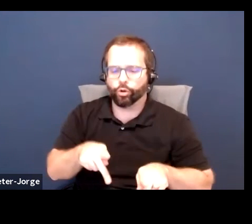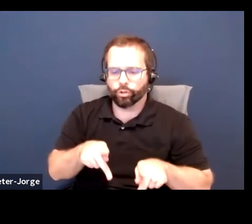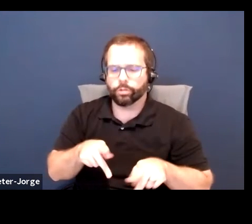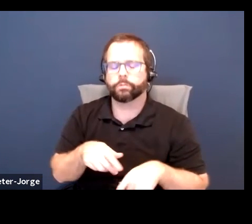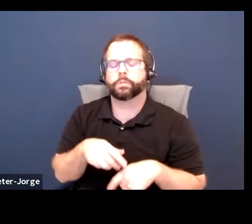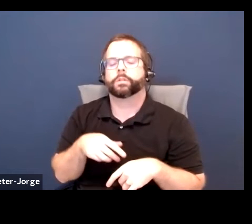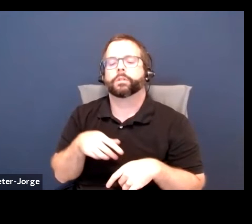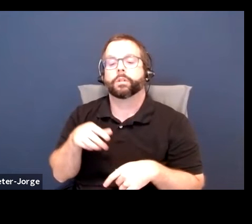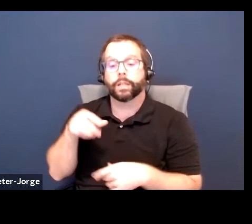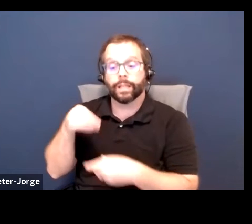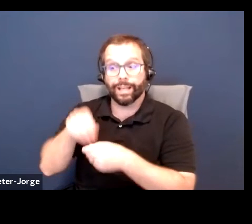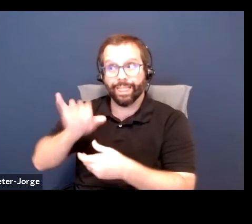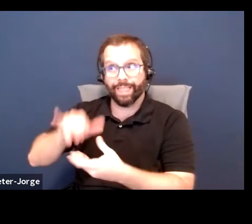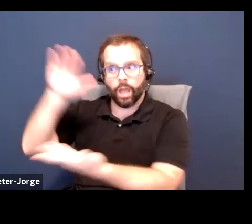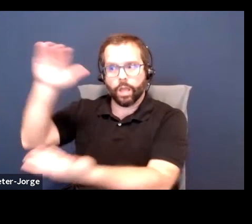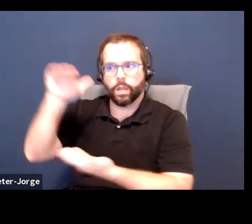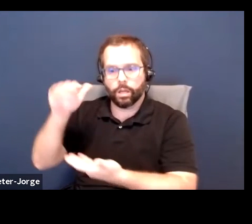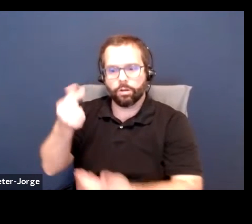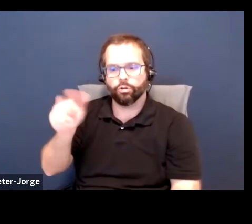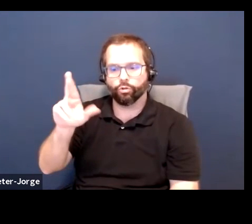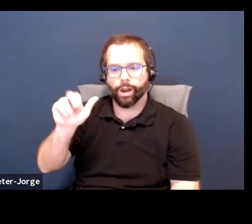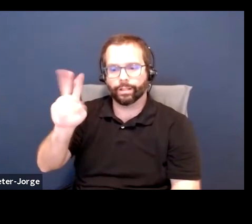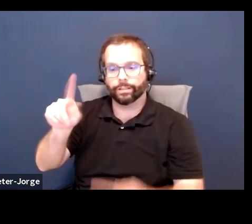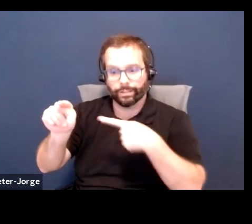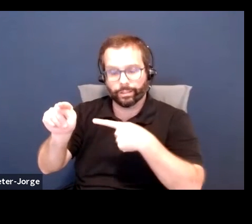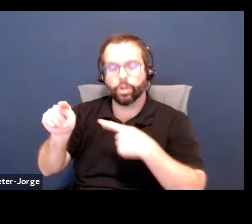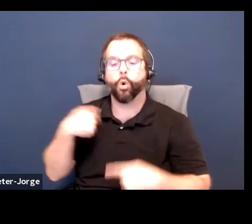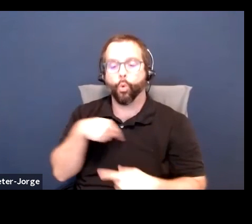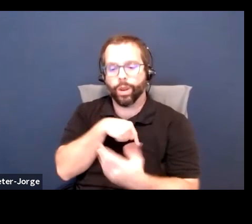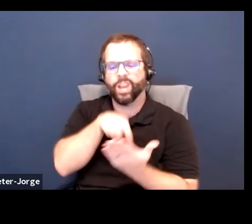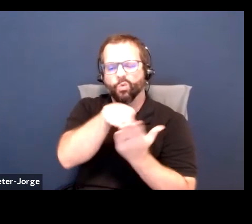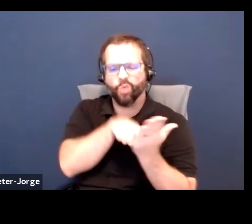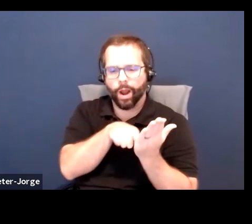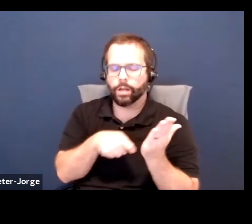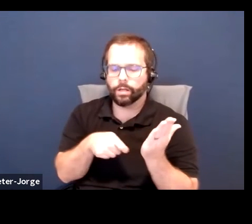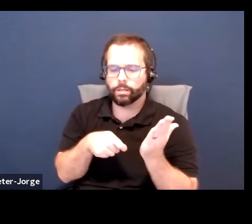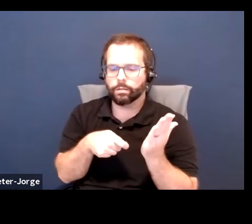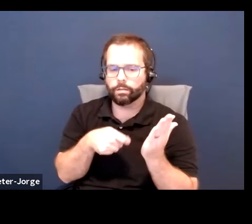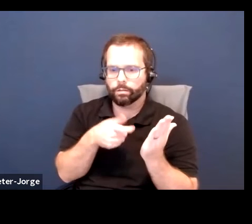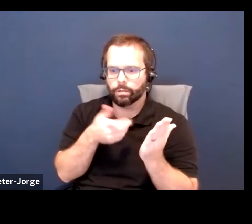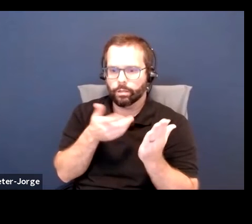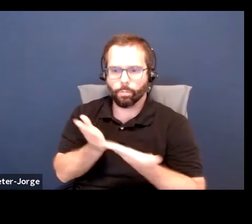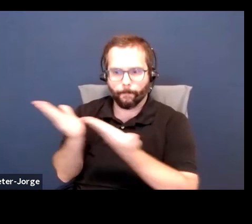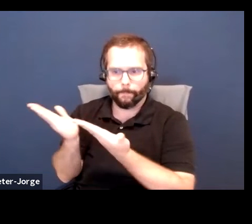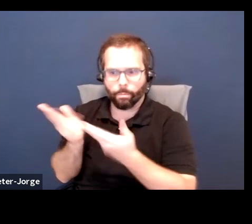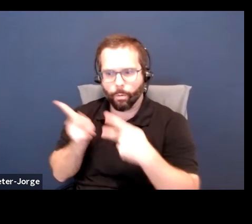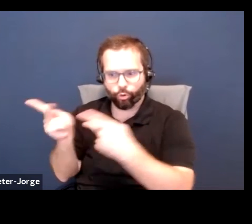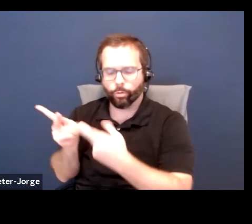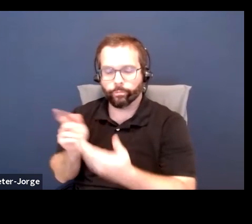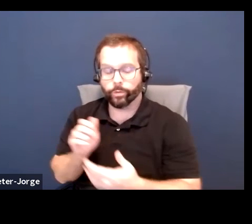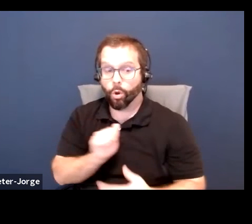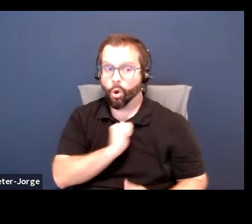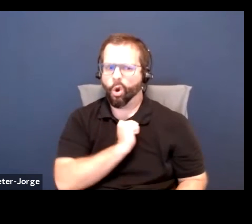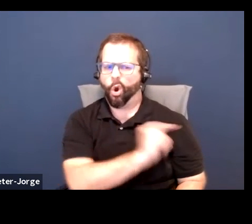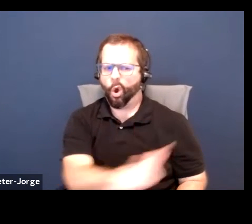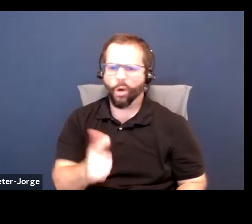we had written in there, all 5 centers in our state was heavily involved in